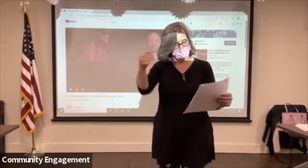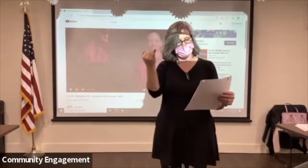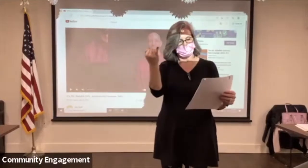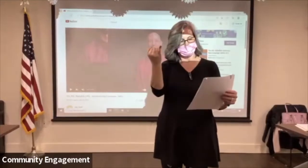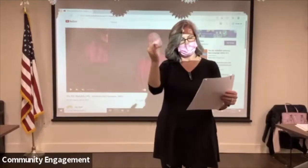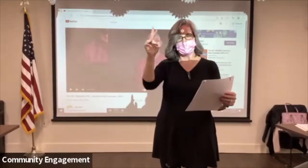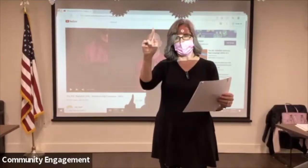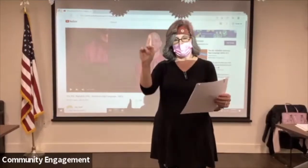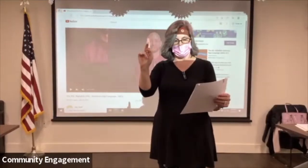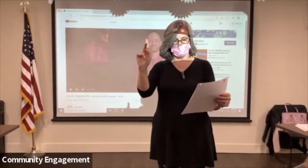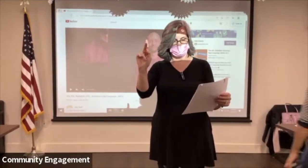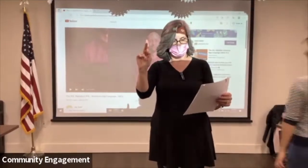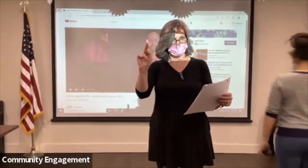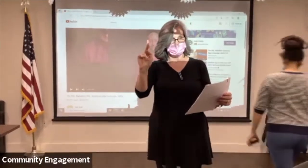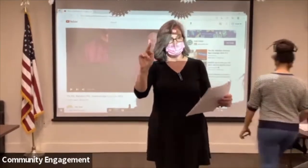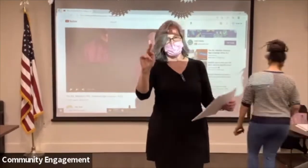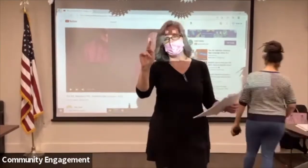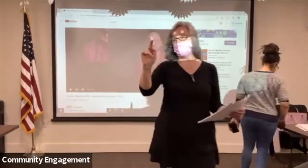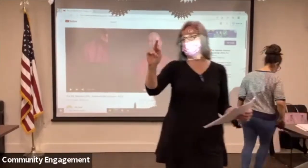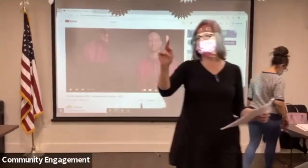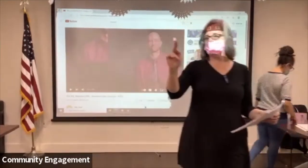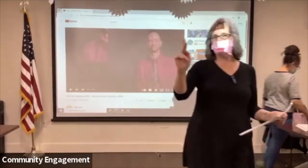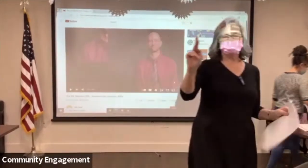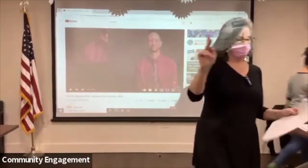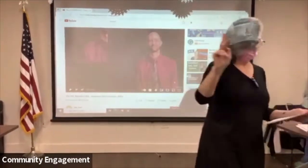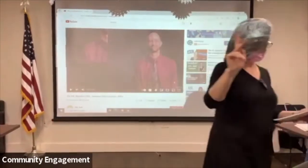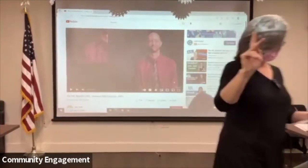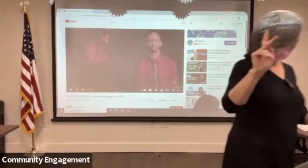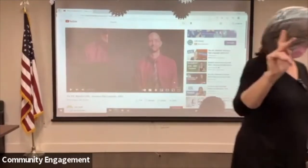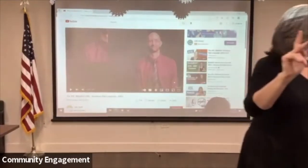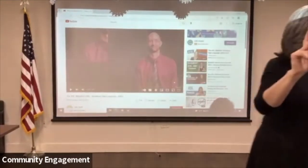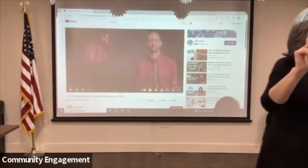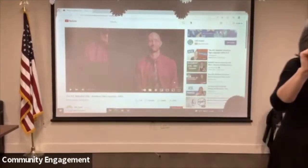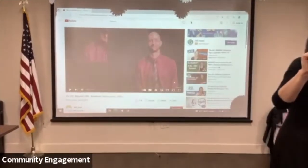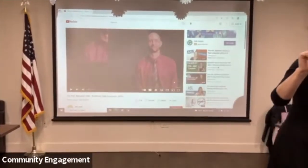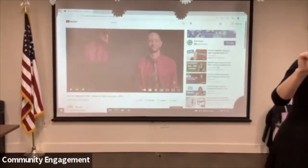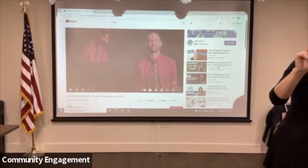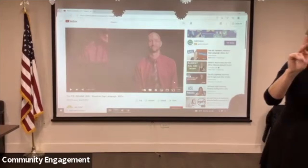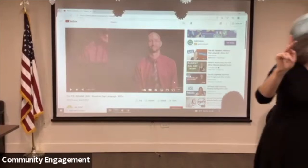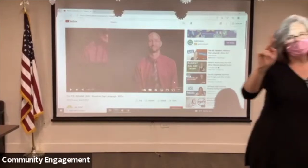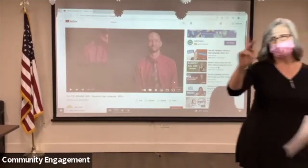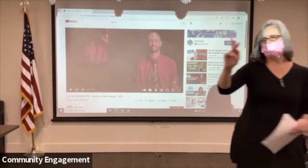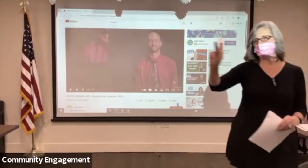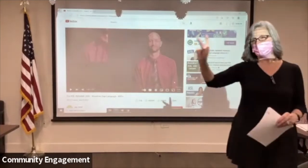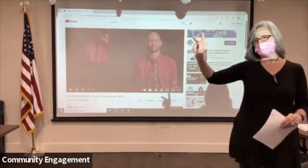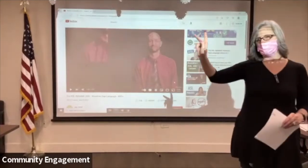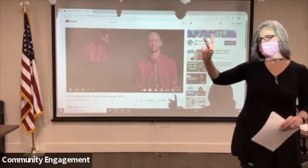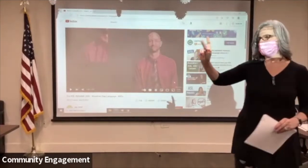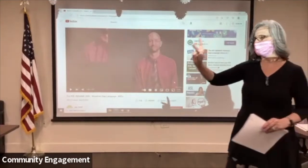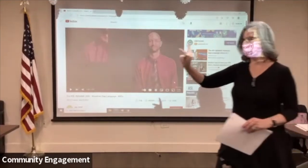J, K. Now, K becomes the first, maybe not the trickiest, but it's a placement of your